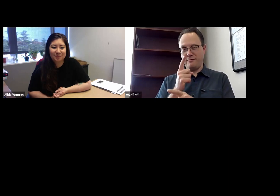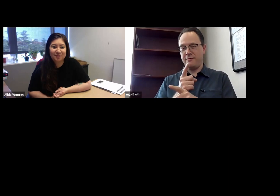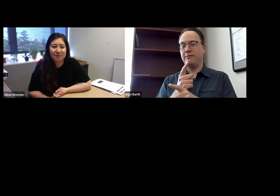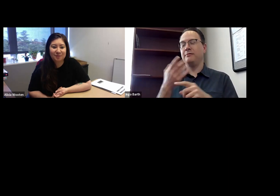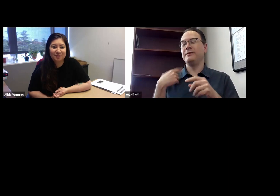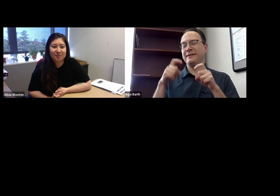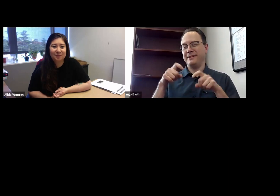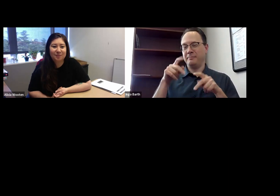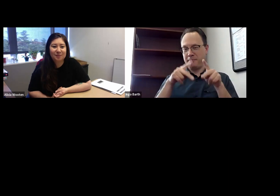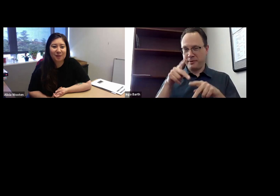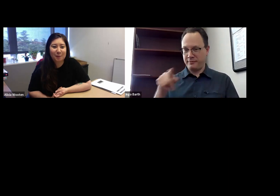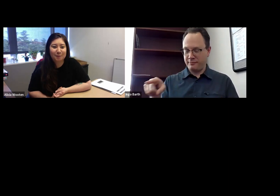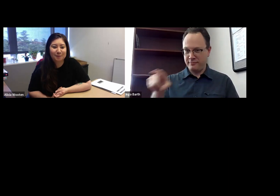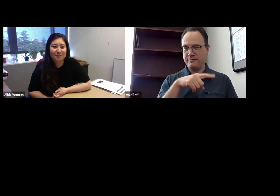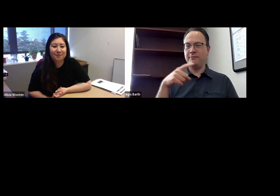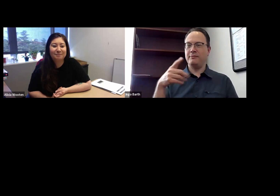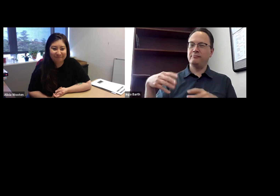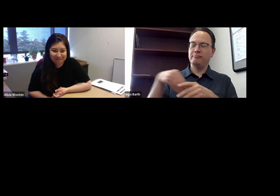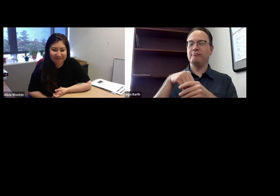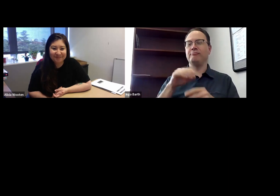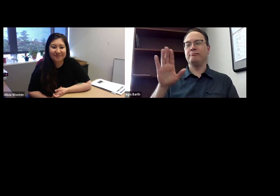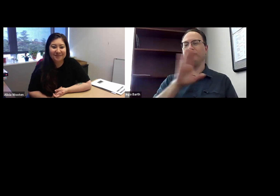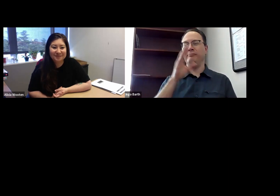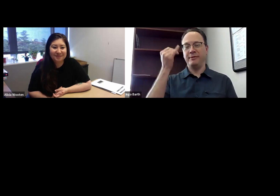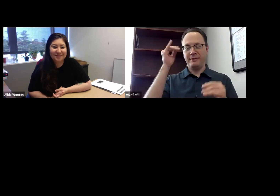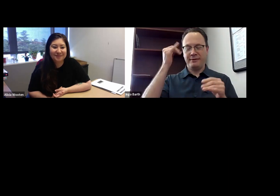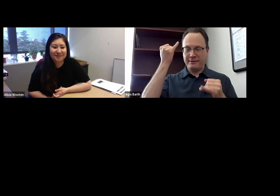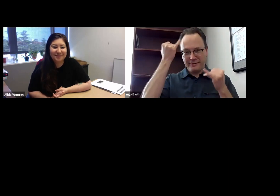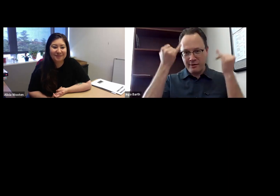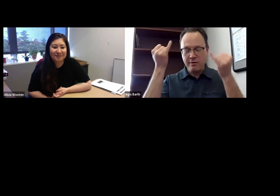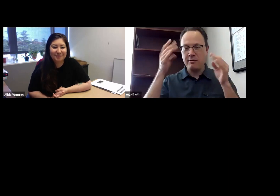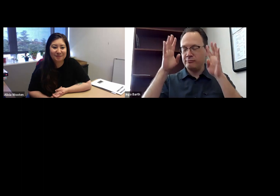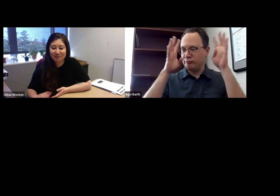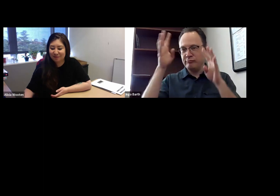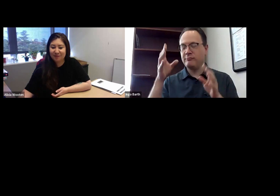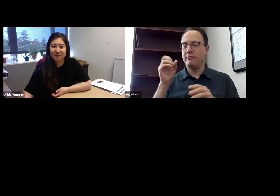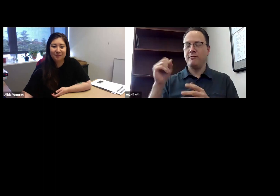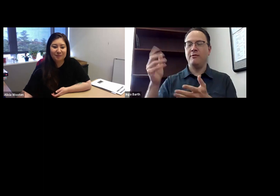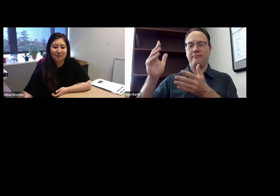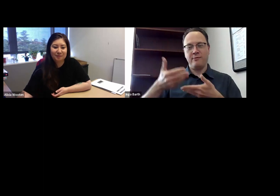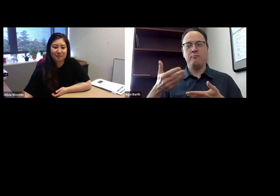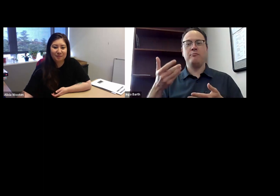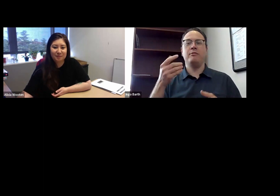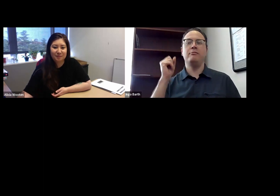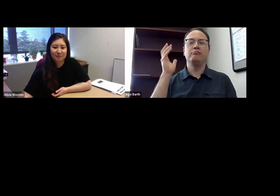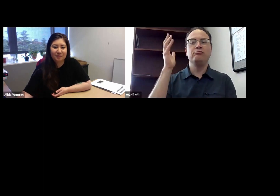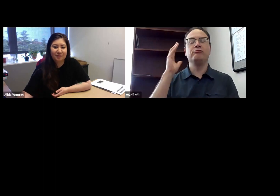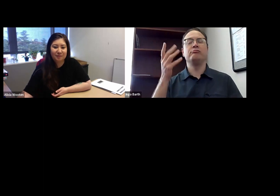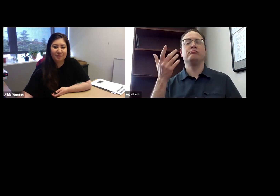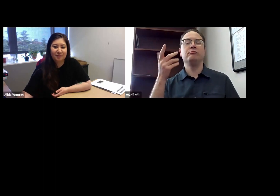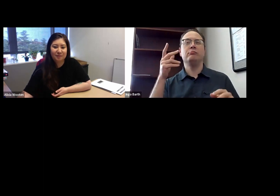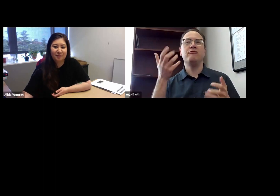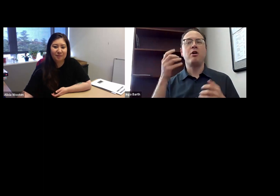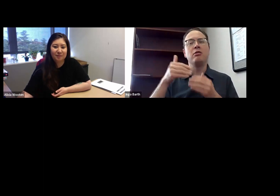that you want to dive into, we can do it. Yes, we need you. We need your creativity,